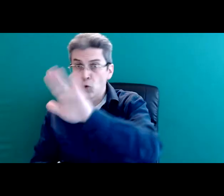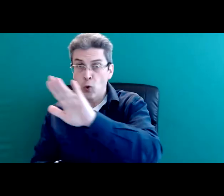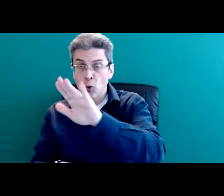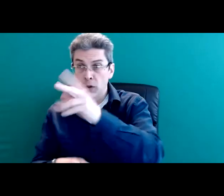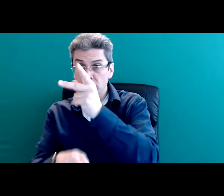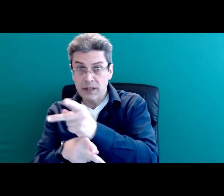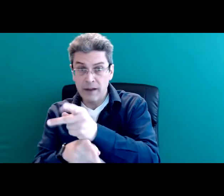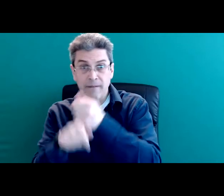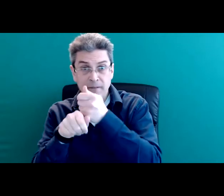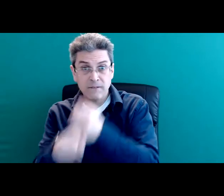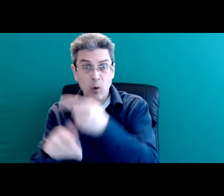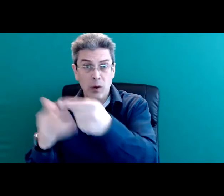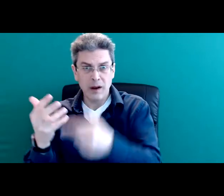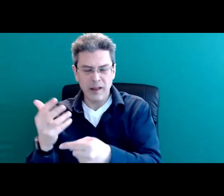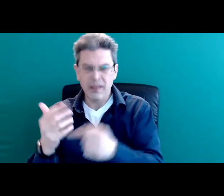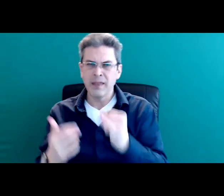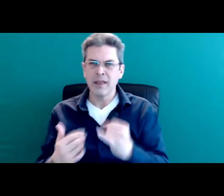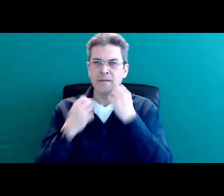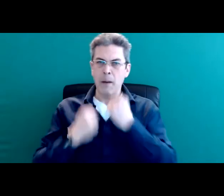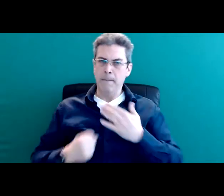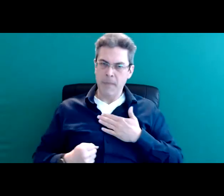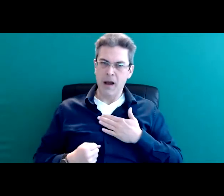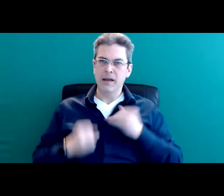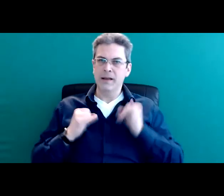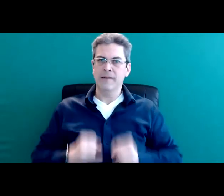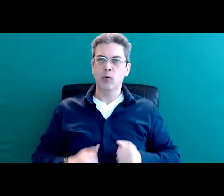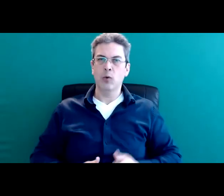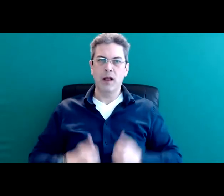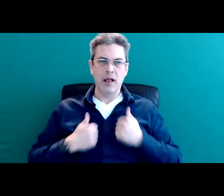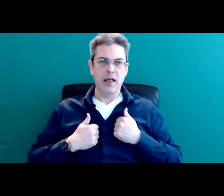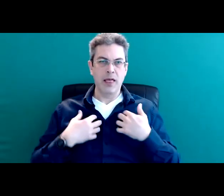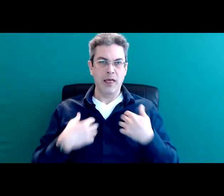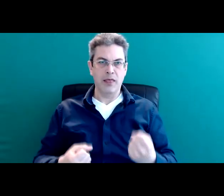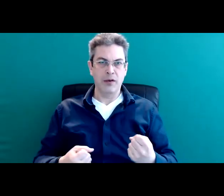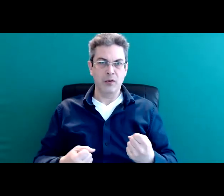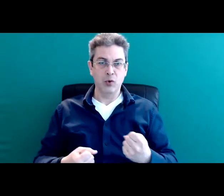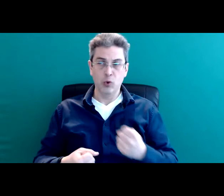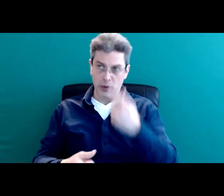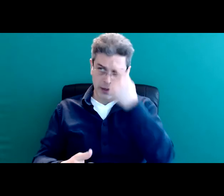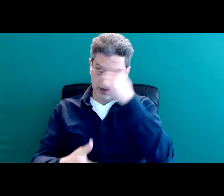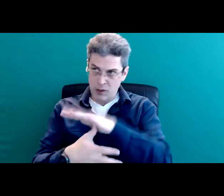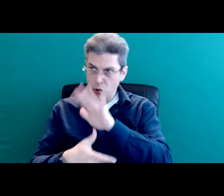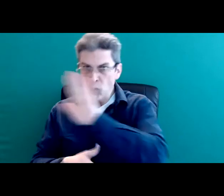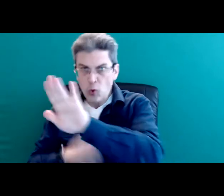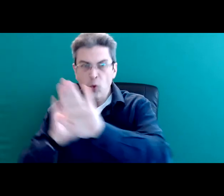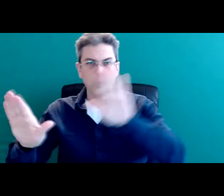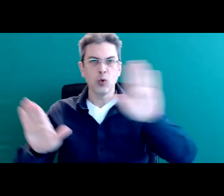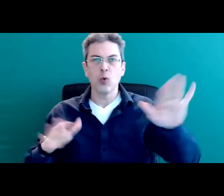the time to protect yourself, to make sure that you have the resources that you need.